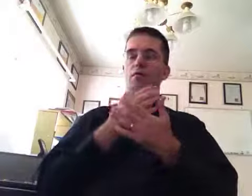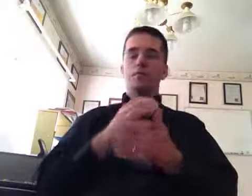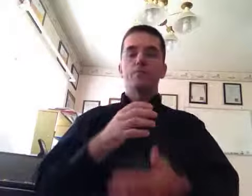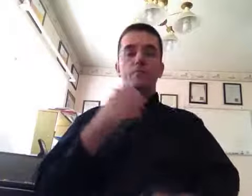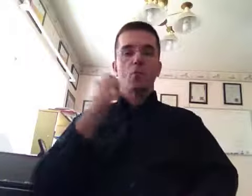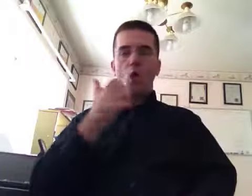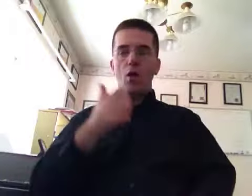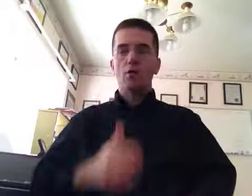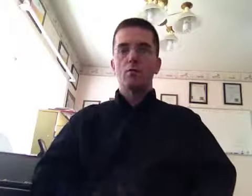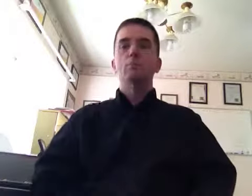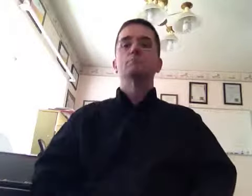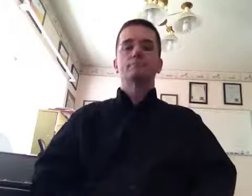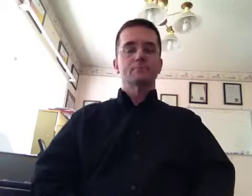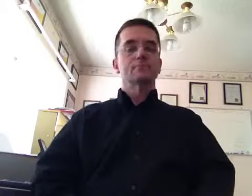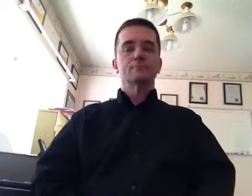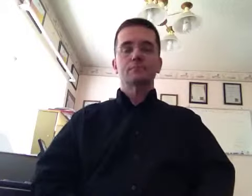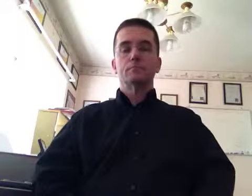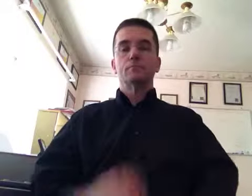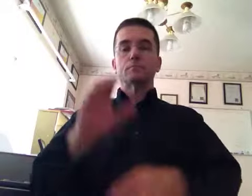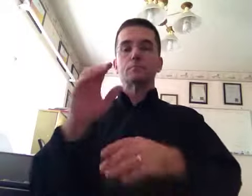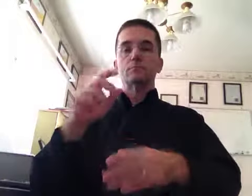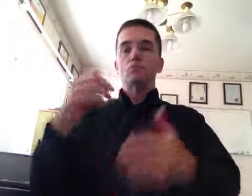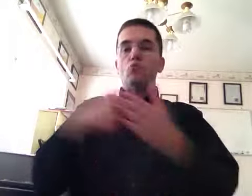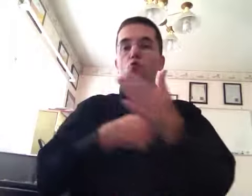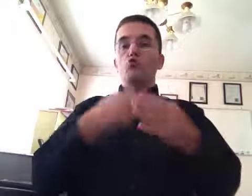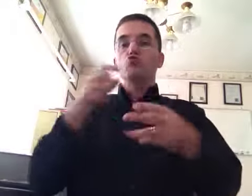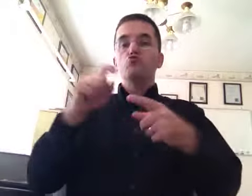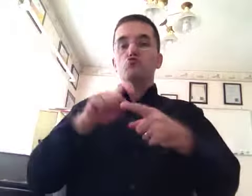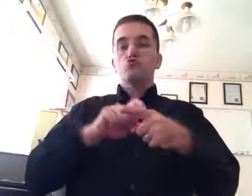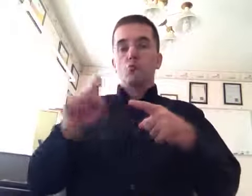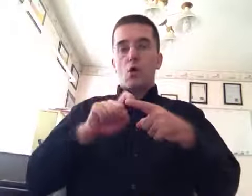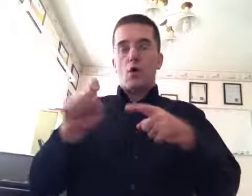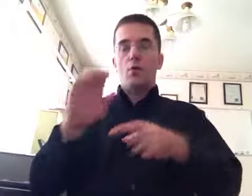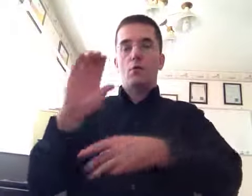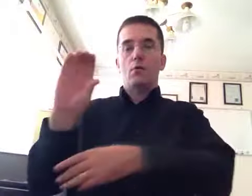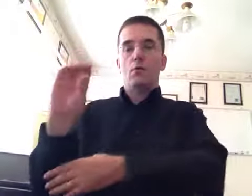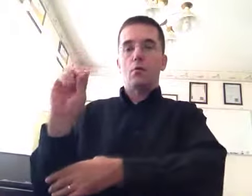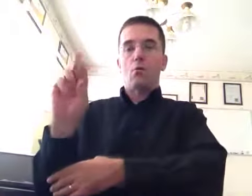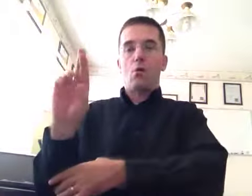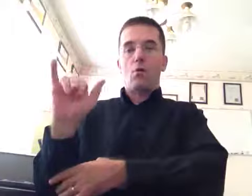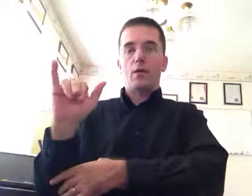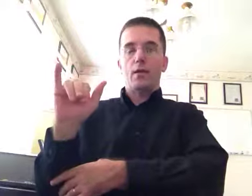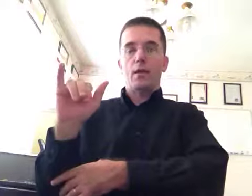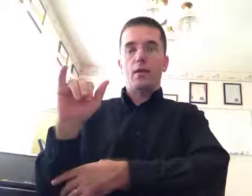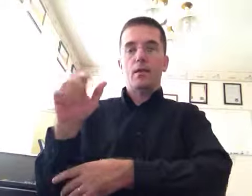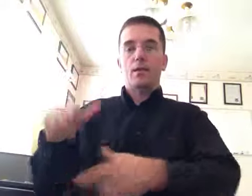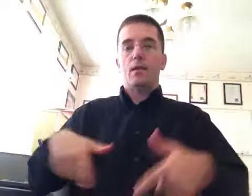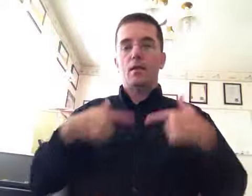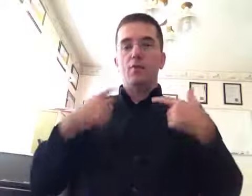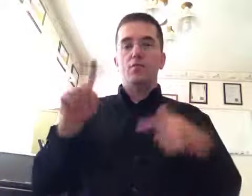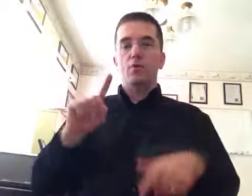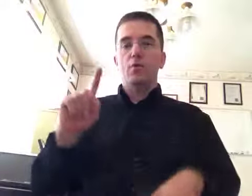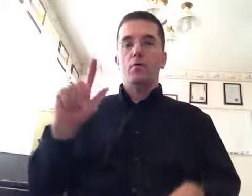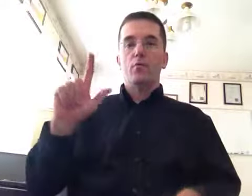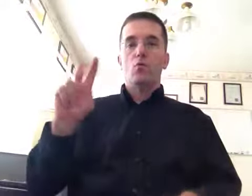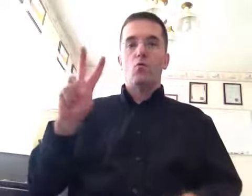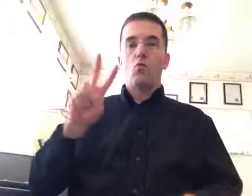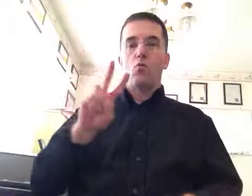down. Well done. Corey is in Huntington, West Virginia. Hi, Corey. How are you? I am great. How are you, Dave? Better than I deserve. How can I